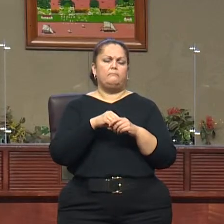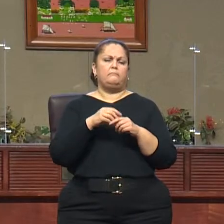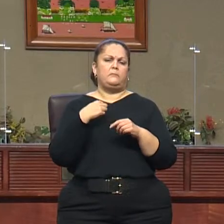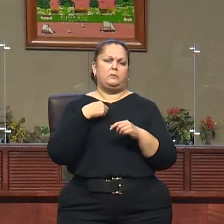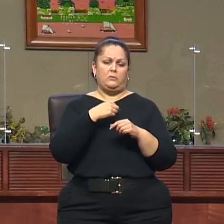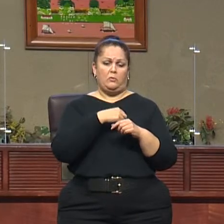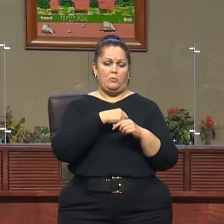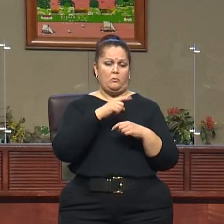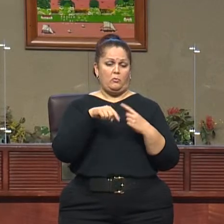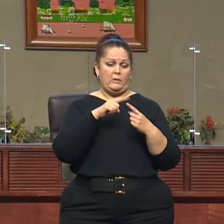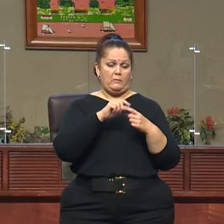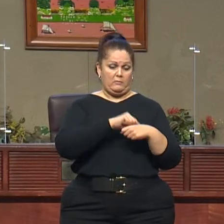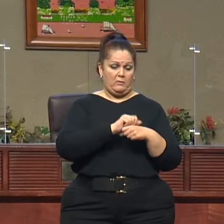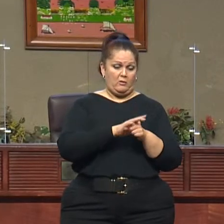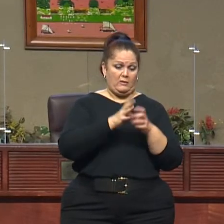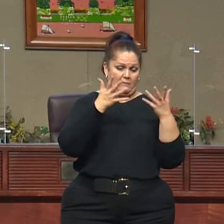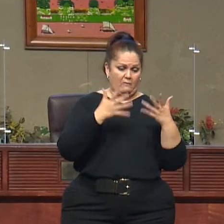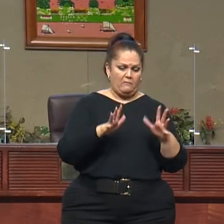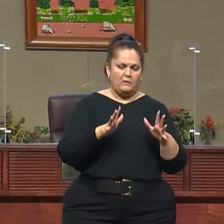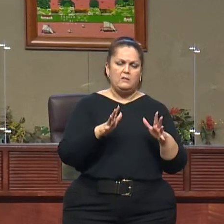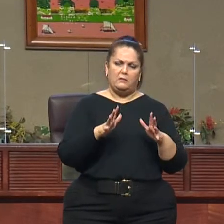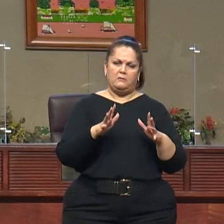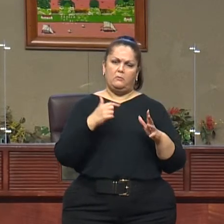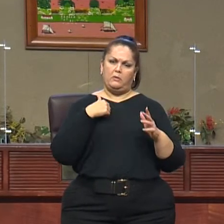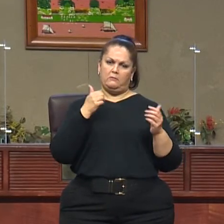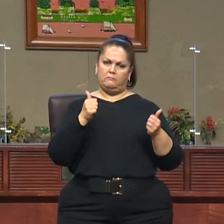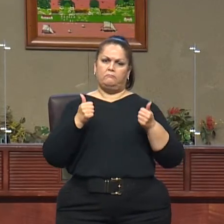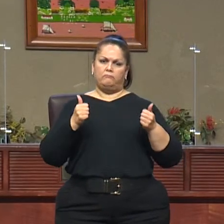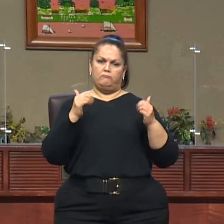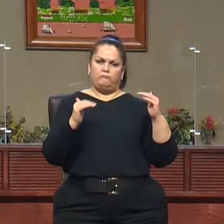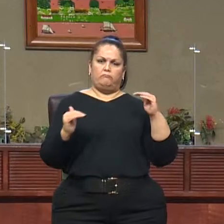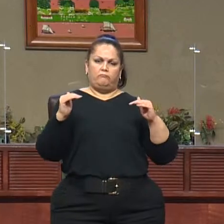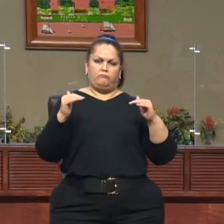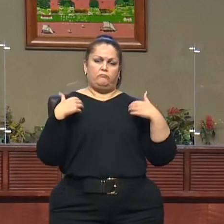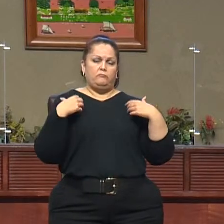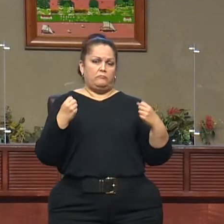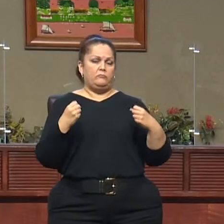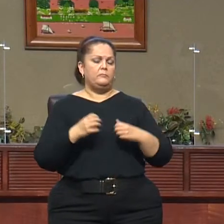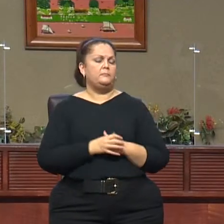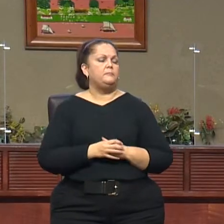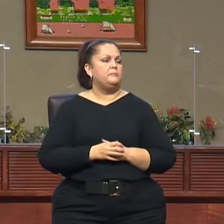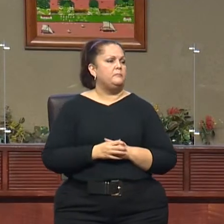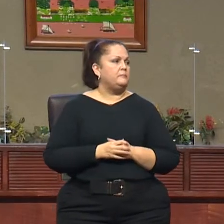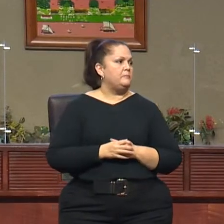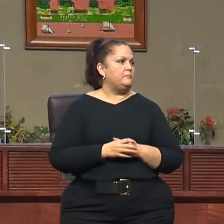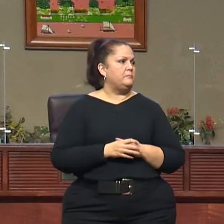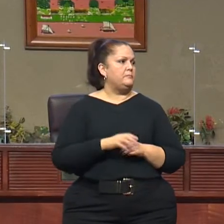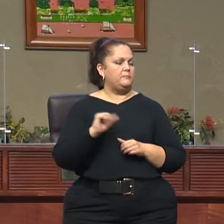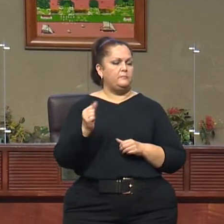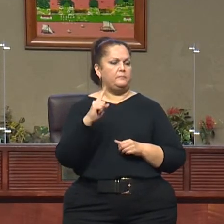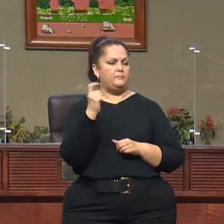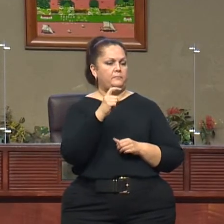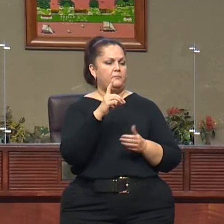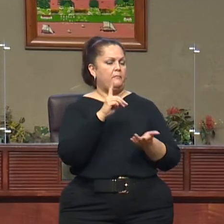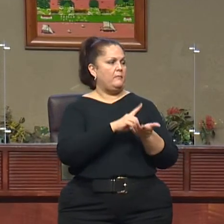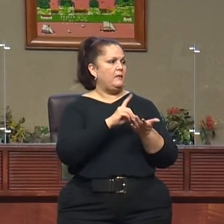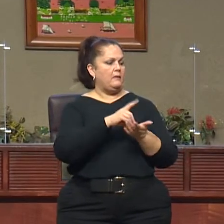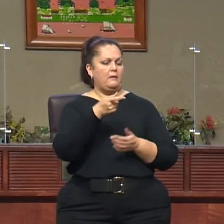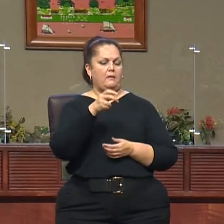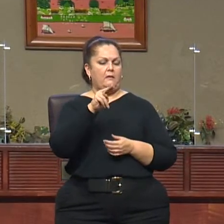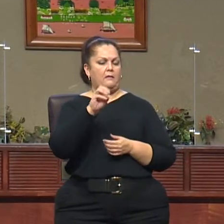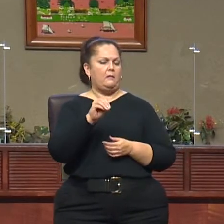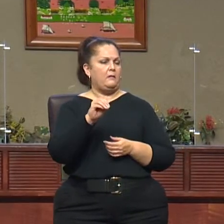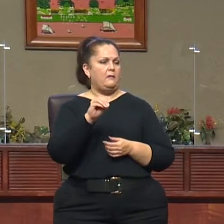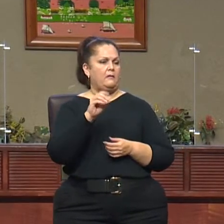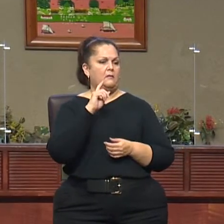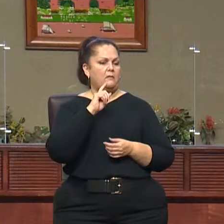of the pandemic better than we were before. Thank you. And the next question is for Dr. Pino, coming from Holly Bristow with